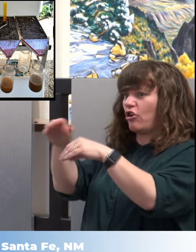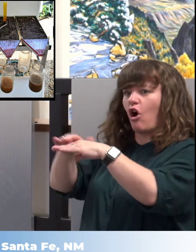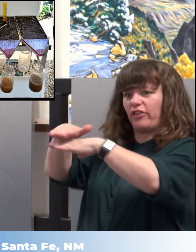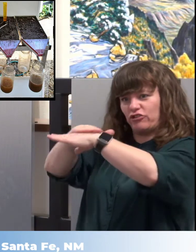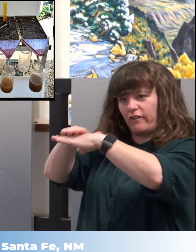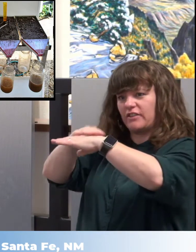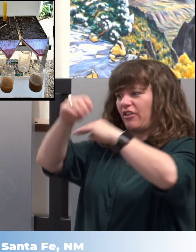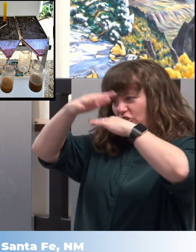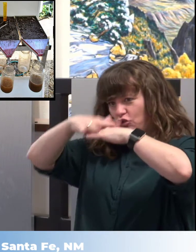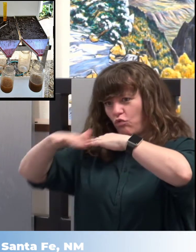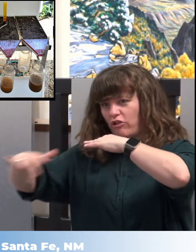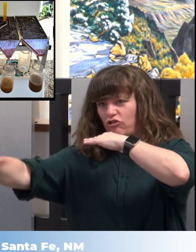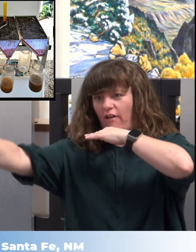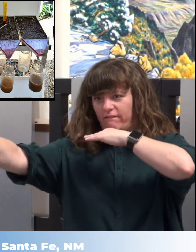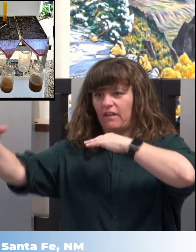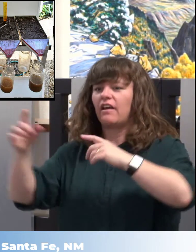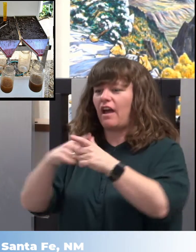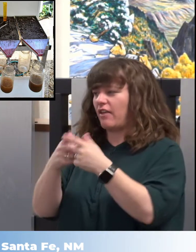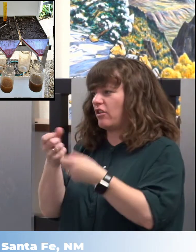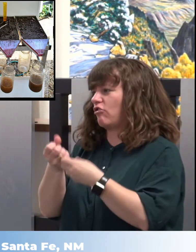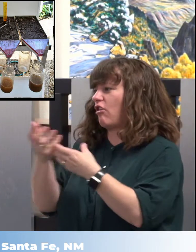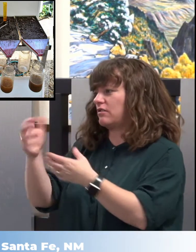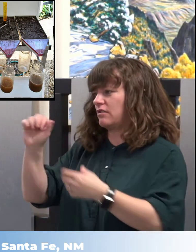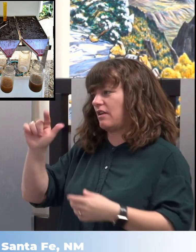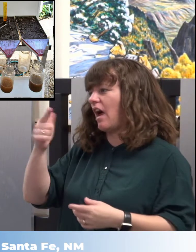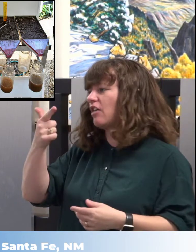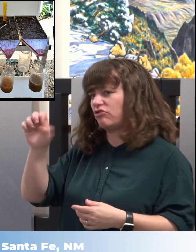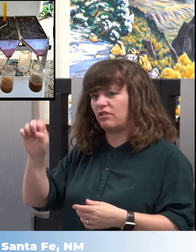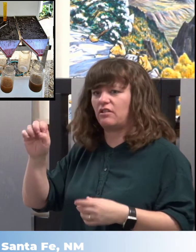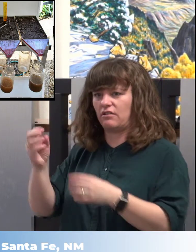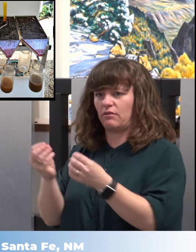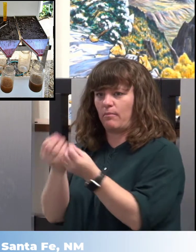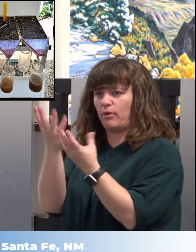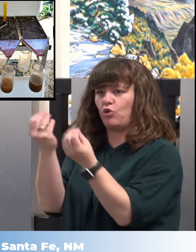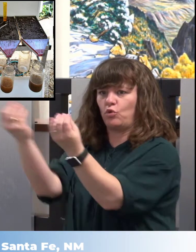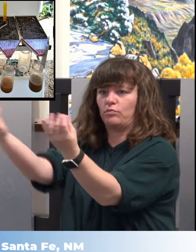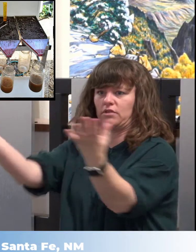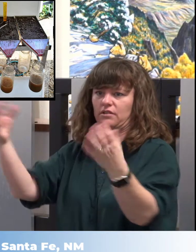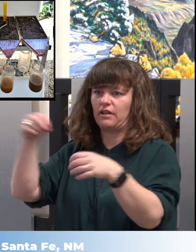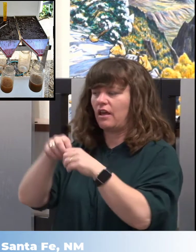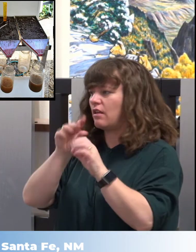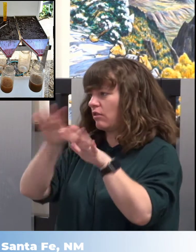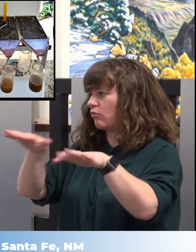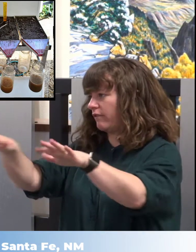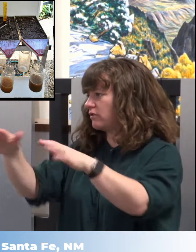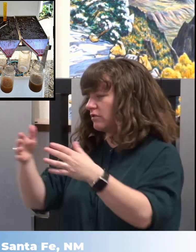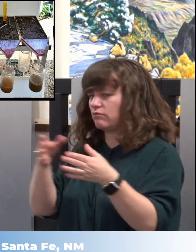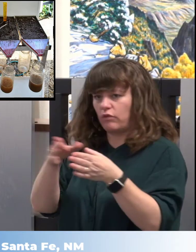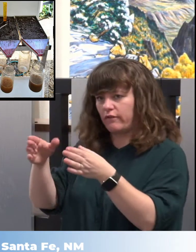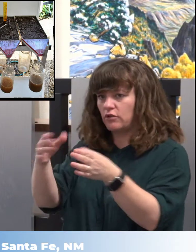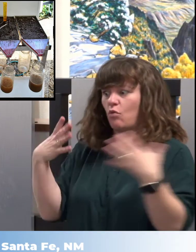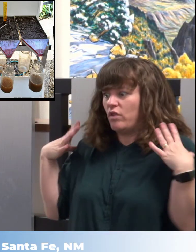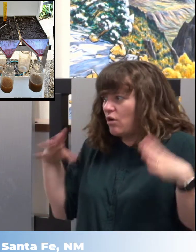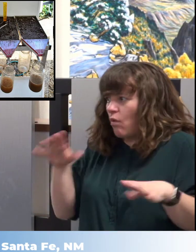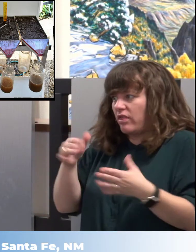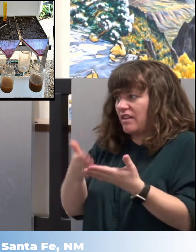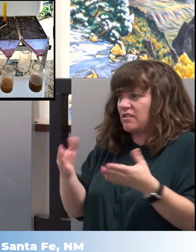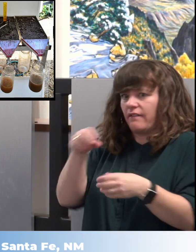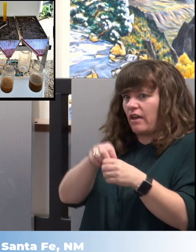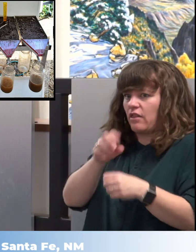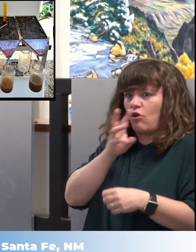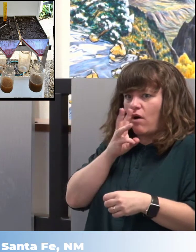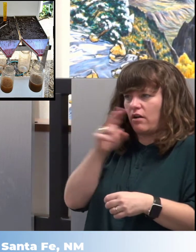Right? So it's all going to end up in the water. It's going to cause alcohol blooms. It's cause all kinds of issues in the water. We don't want that stuff in the water. We want to